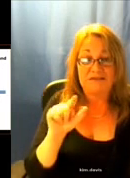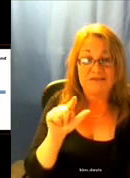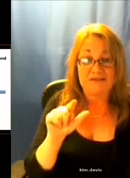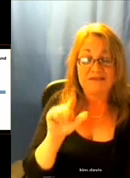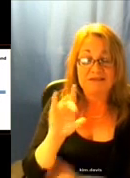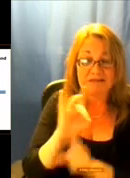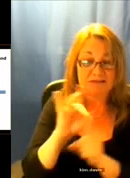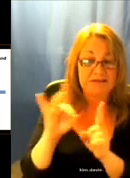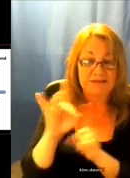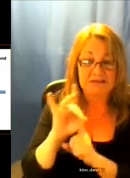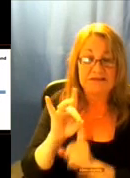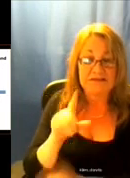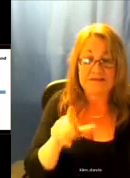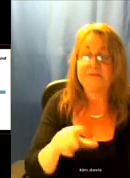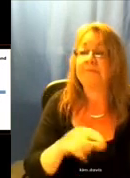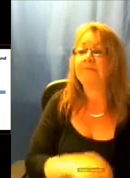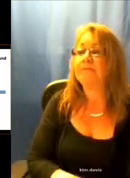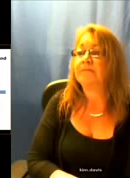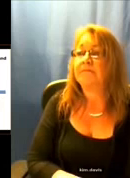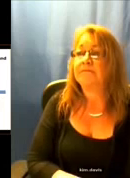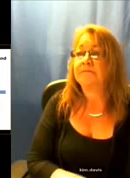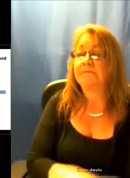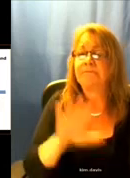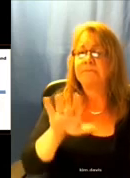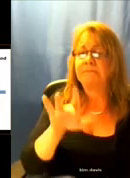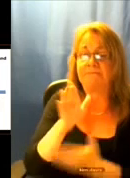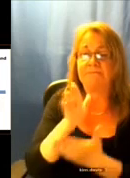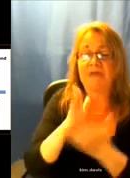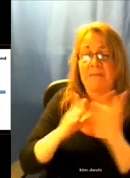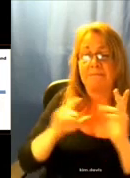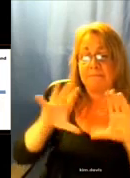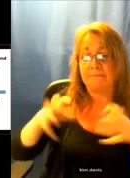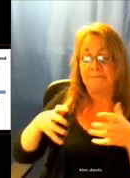Also, moving on to Section 8, Housing.